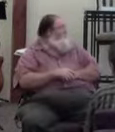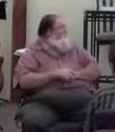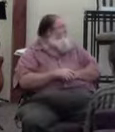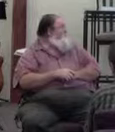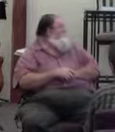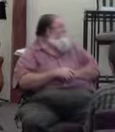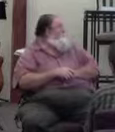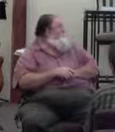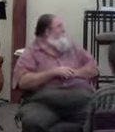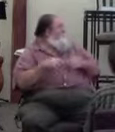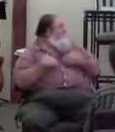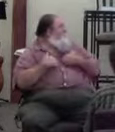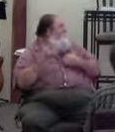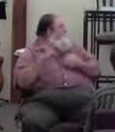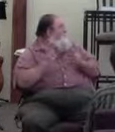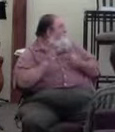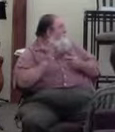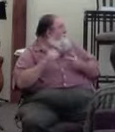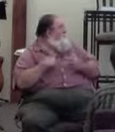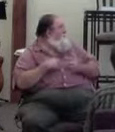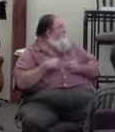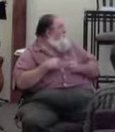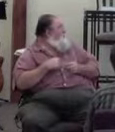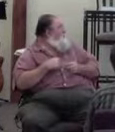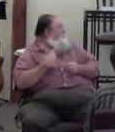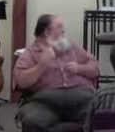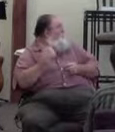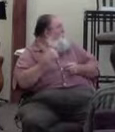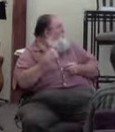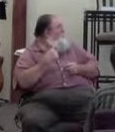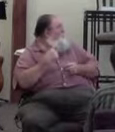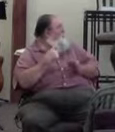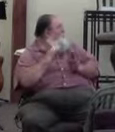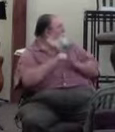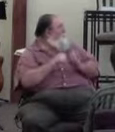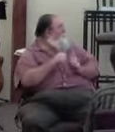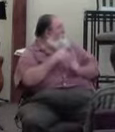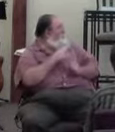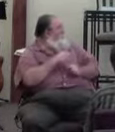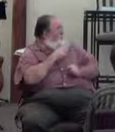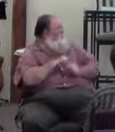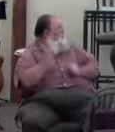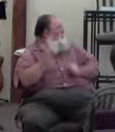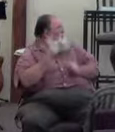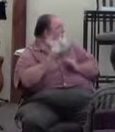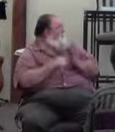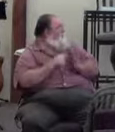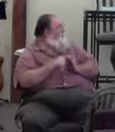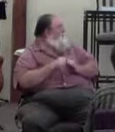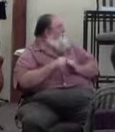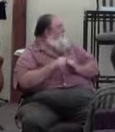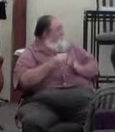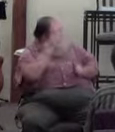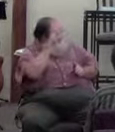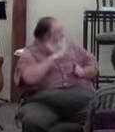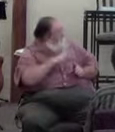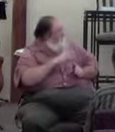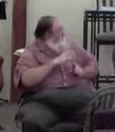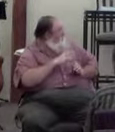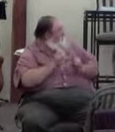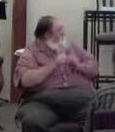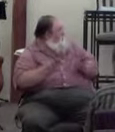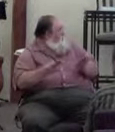The animals you choose must be year-old males without defect, and you may take them from